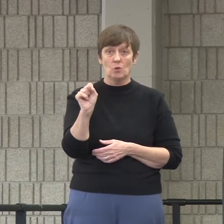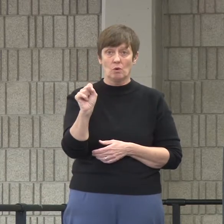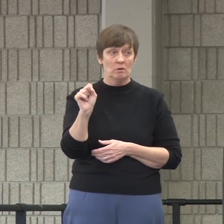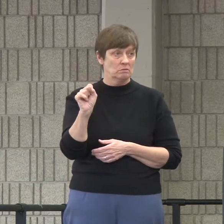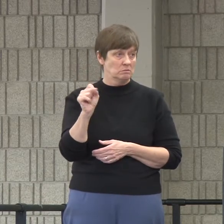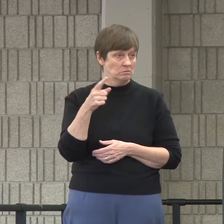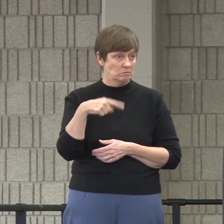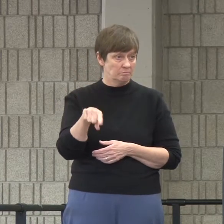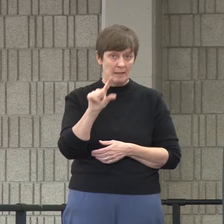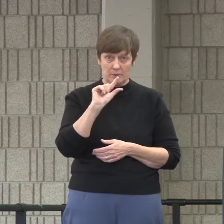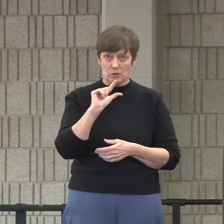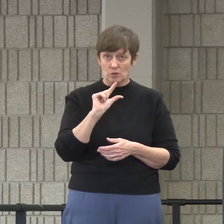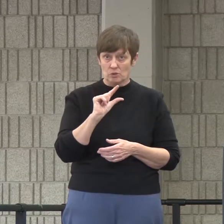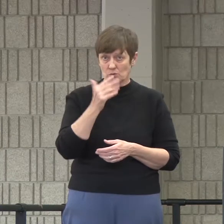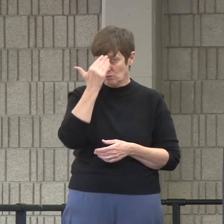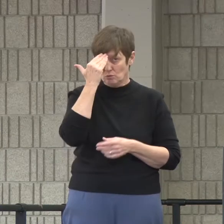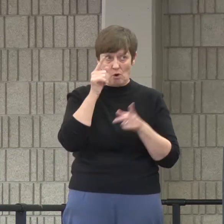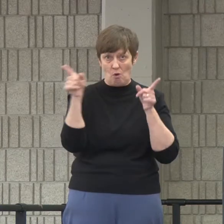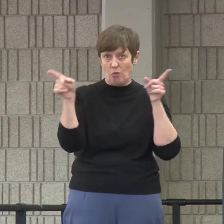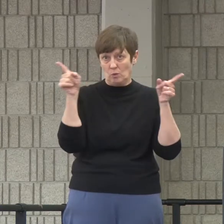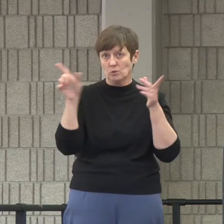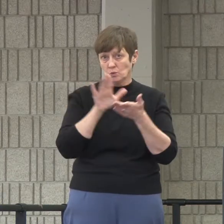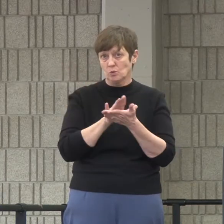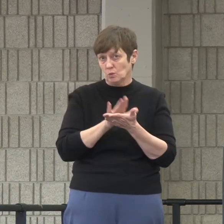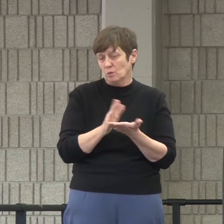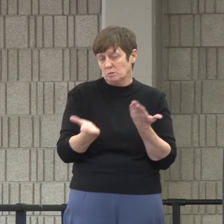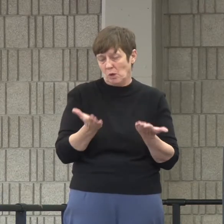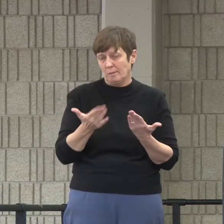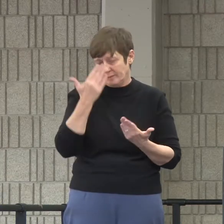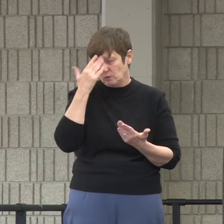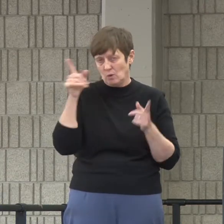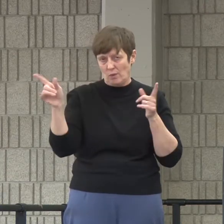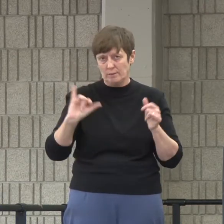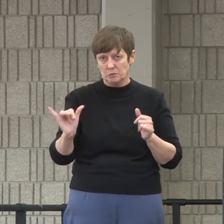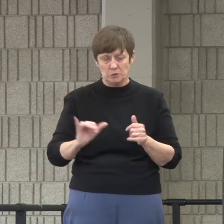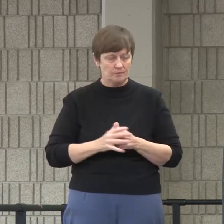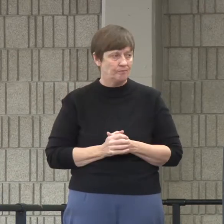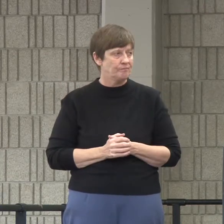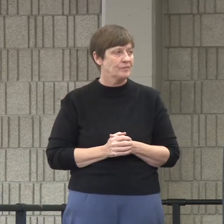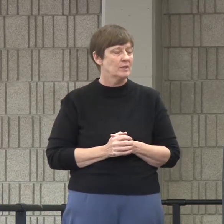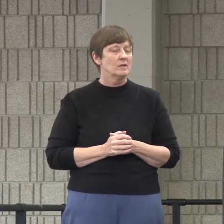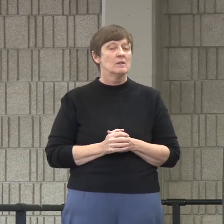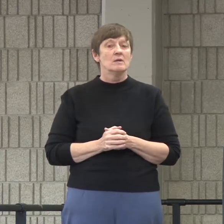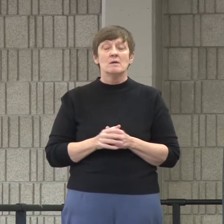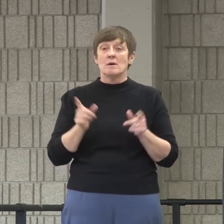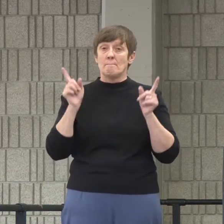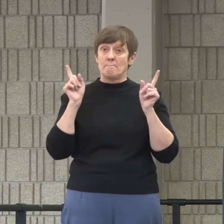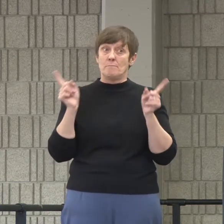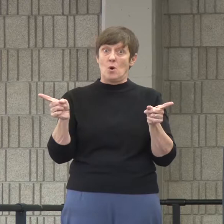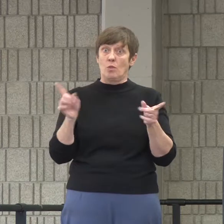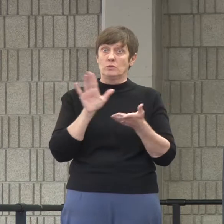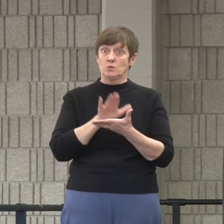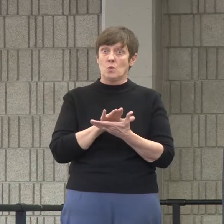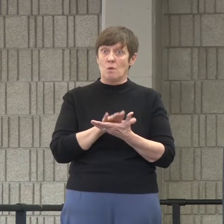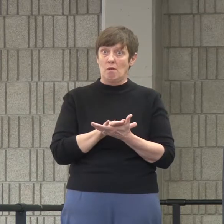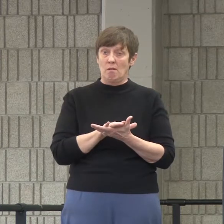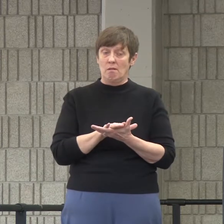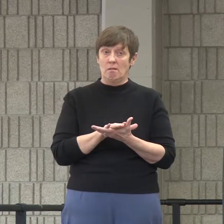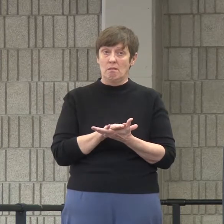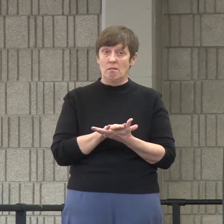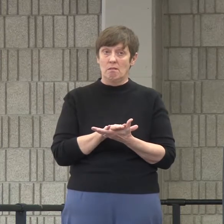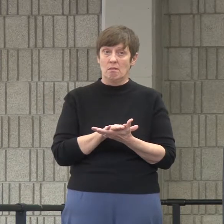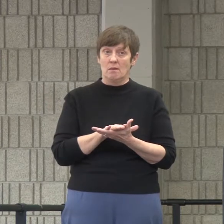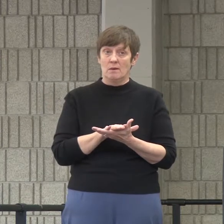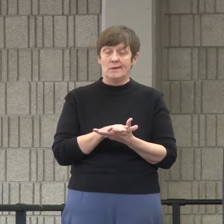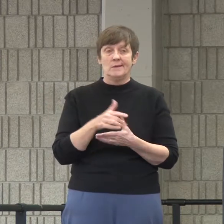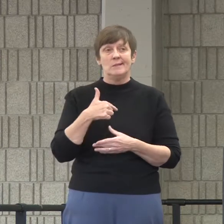of you in this room have connections to either of those schools. But at both those schools, I